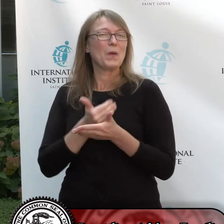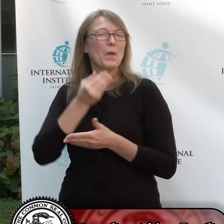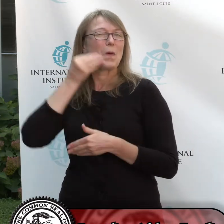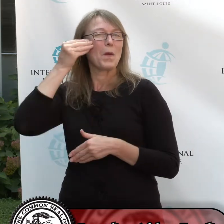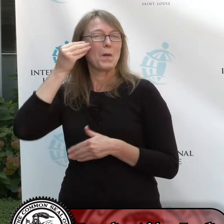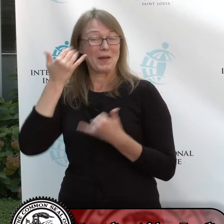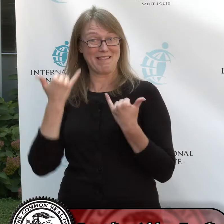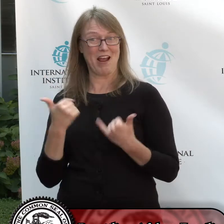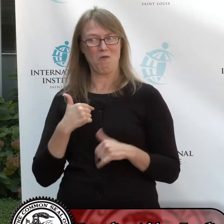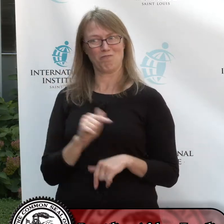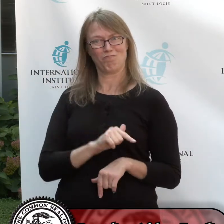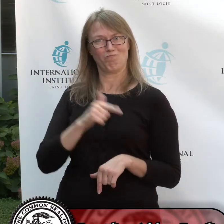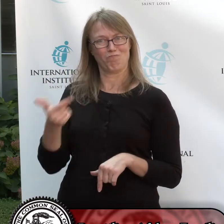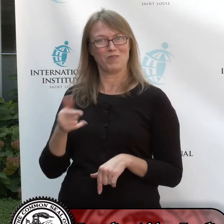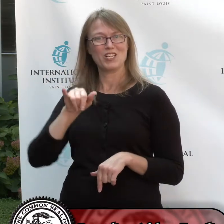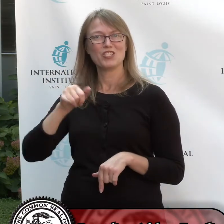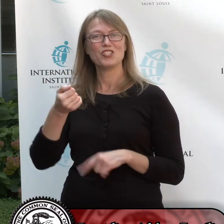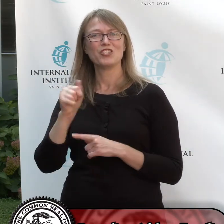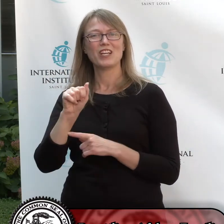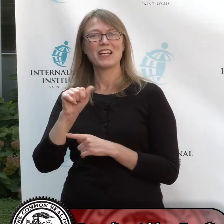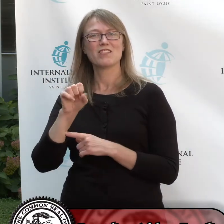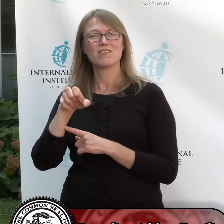over to Jason Hall.